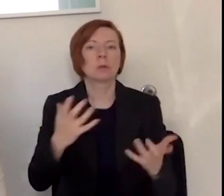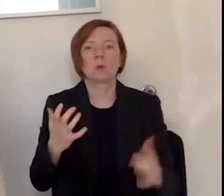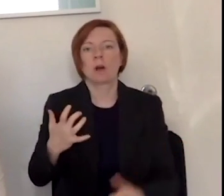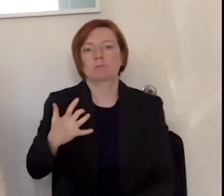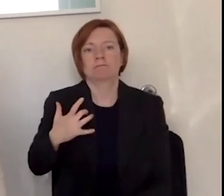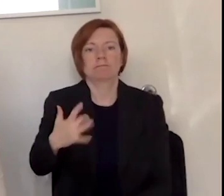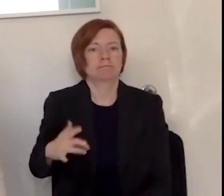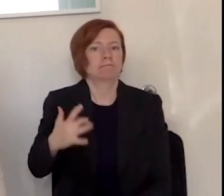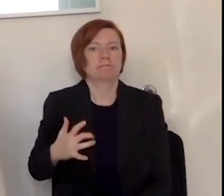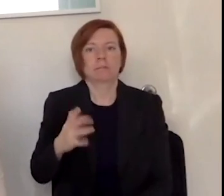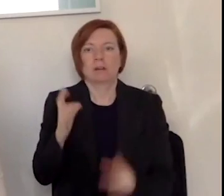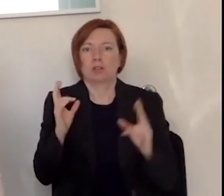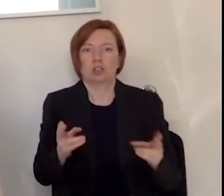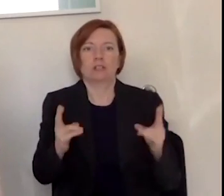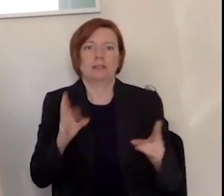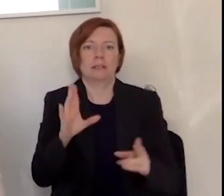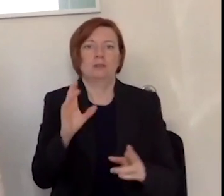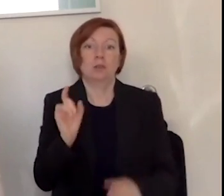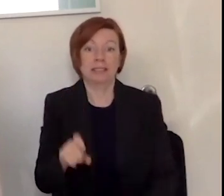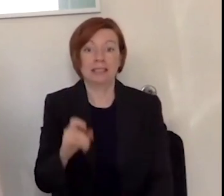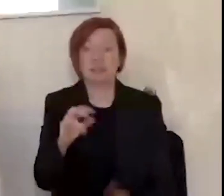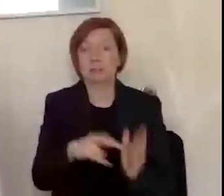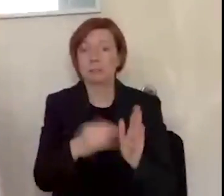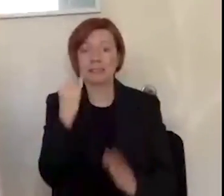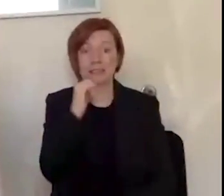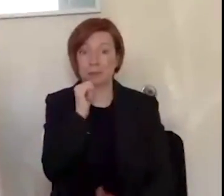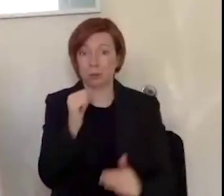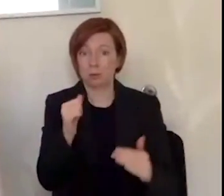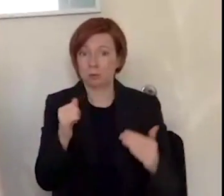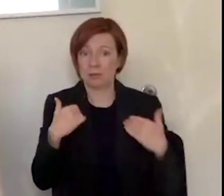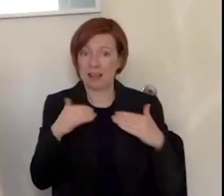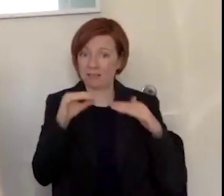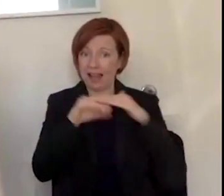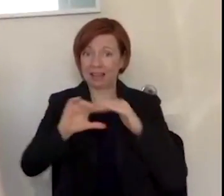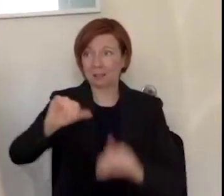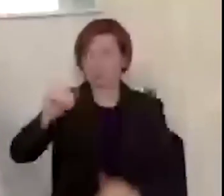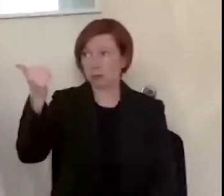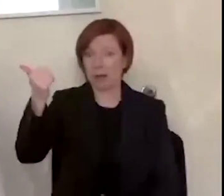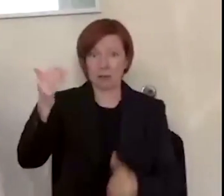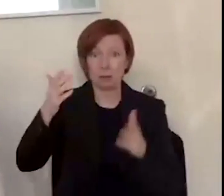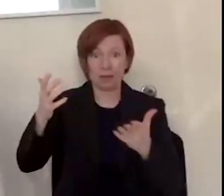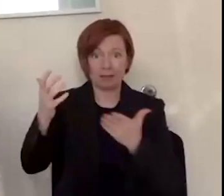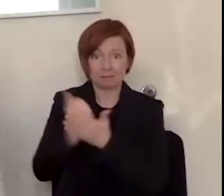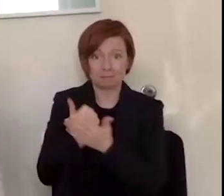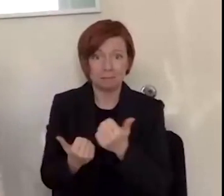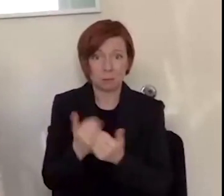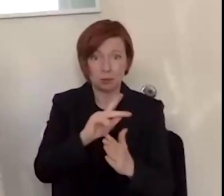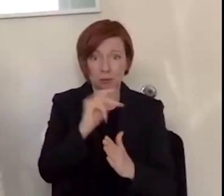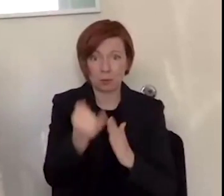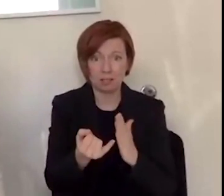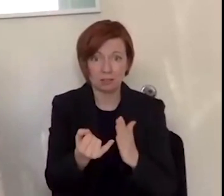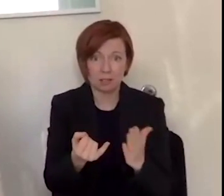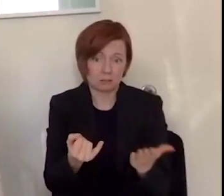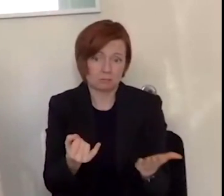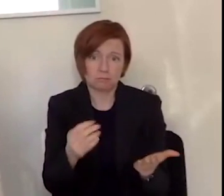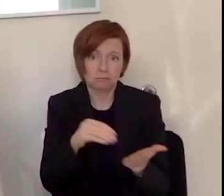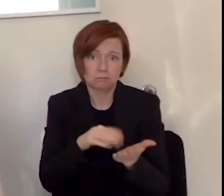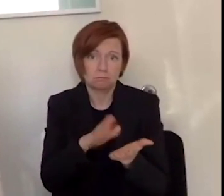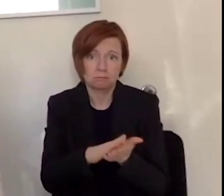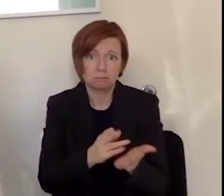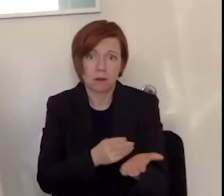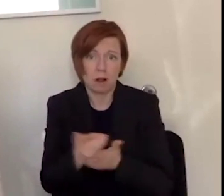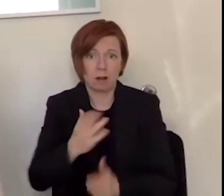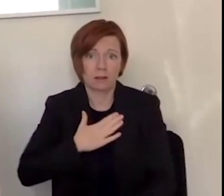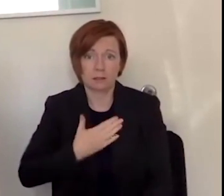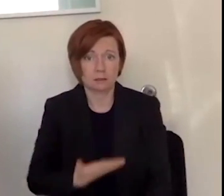us a sense of the urgency or need. So if you don't have access to other ways to support this project financially, you should